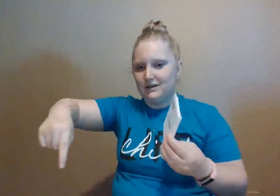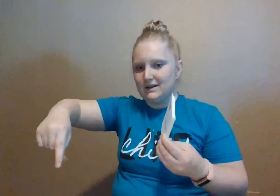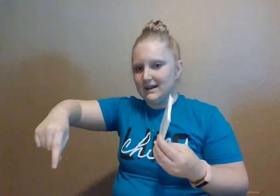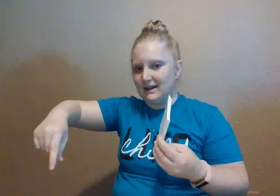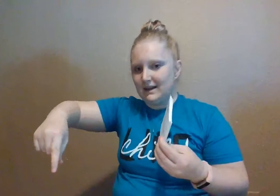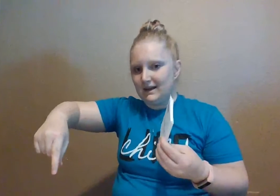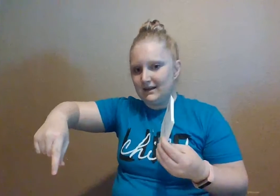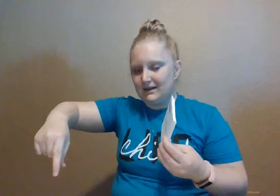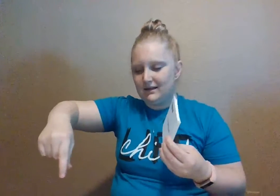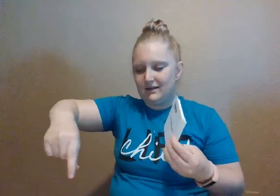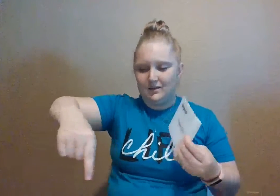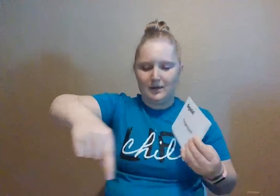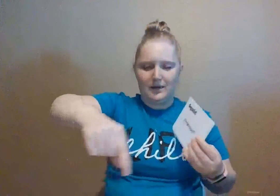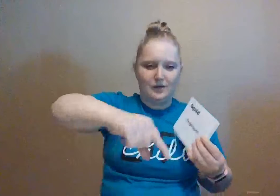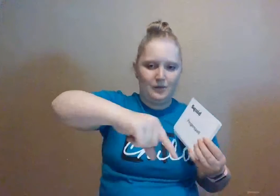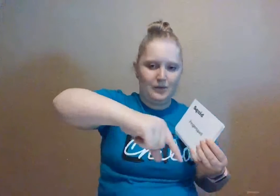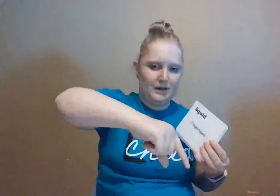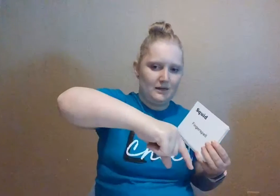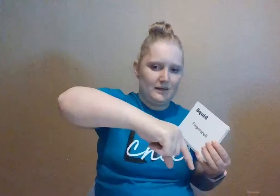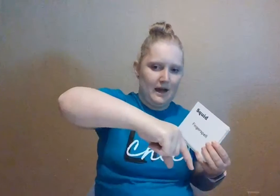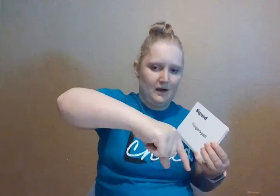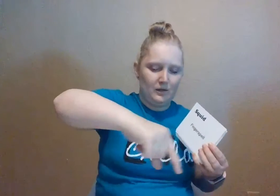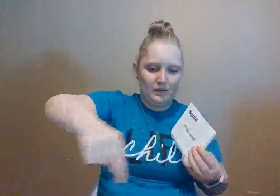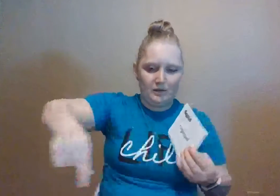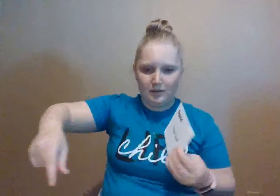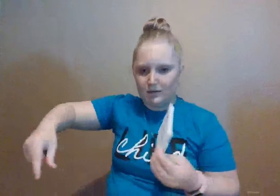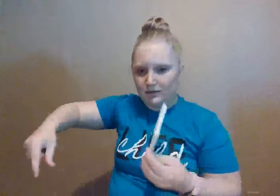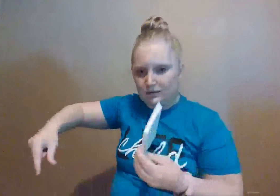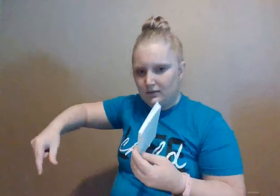just like this, with your 2 fingers down.